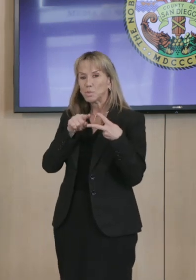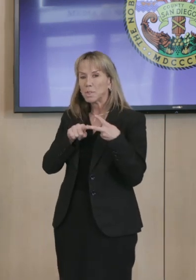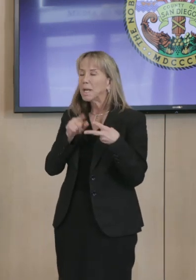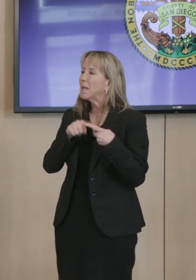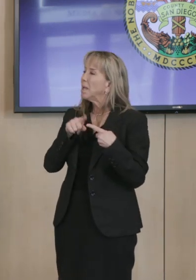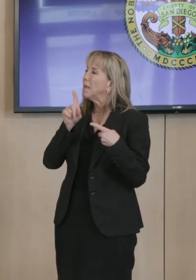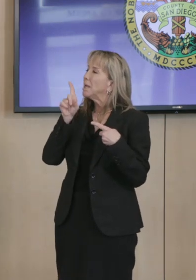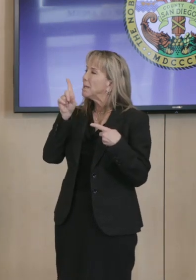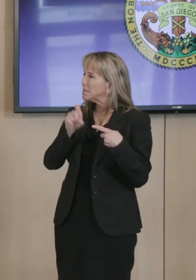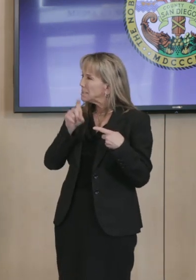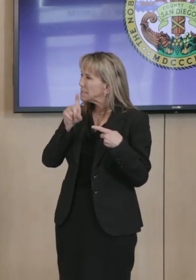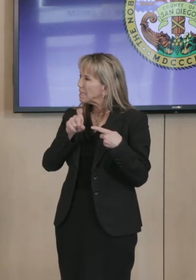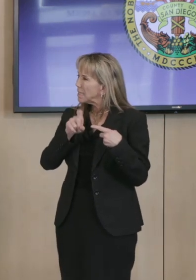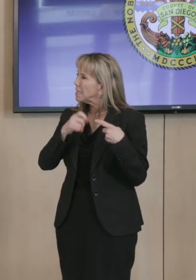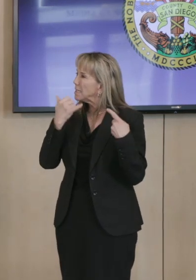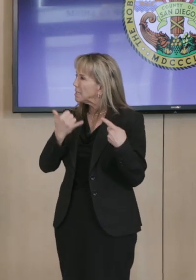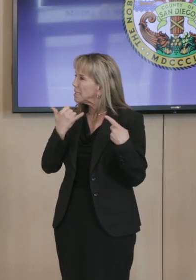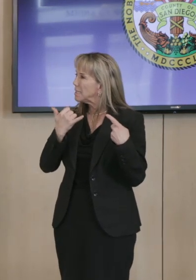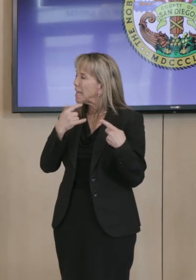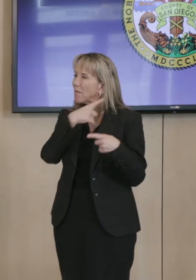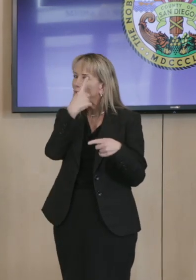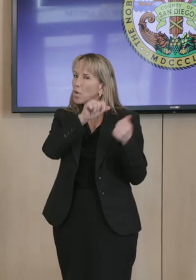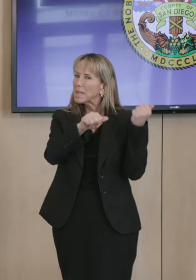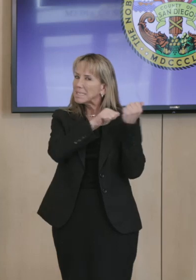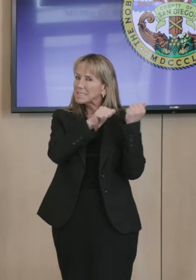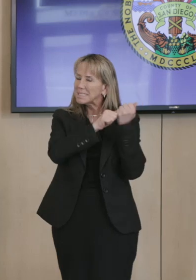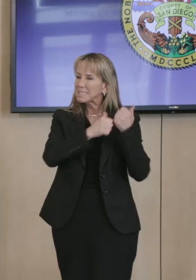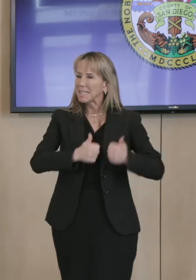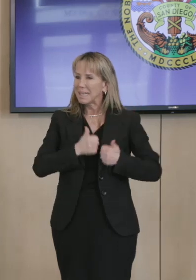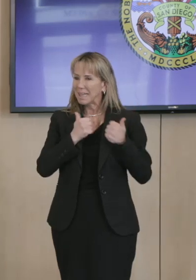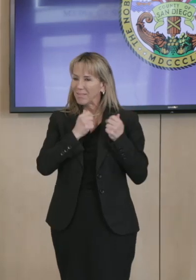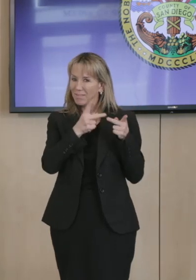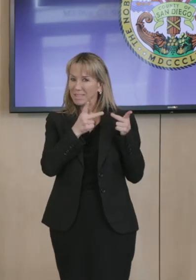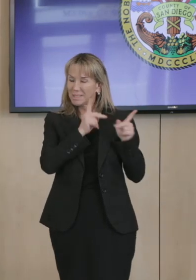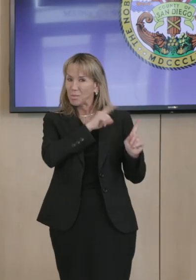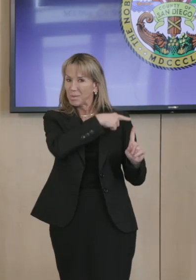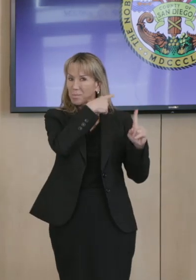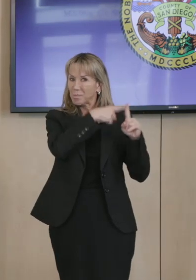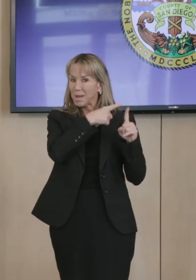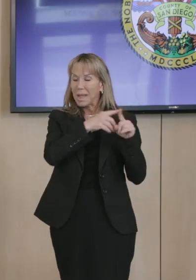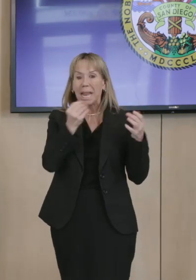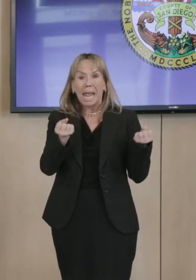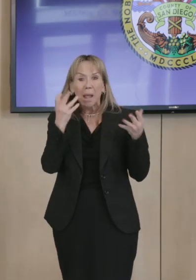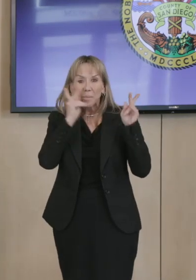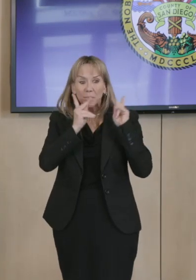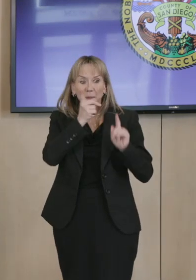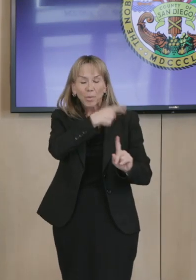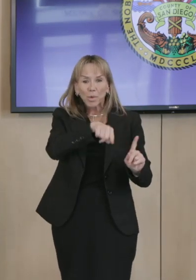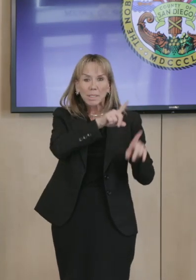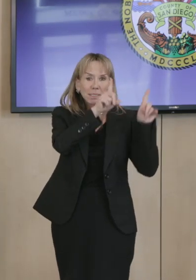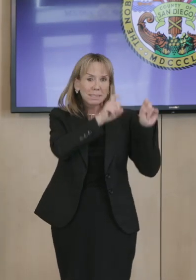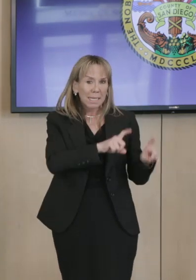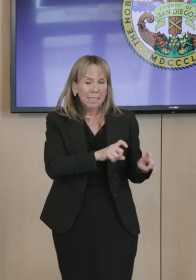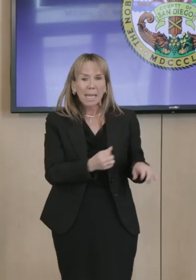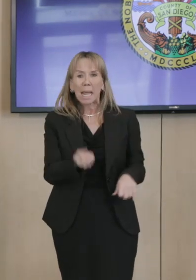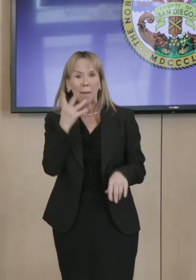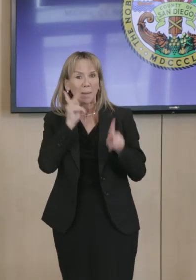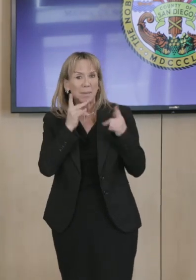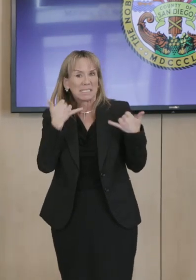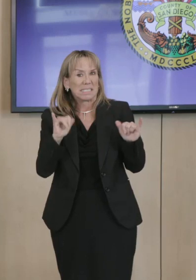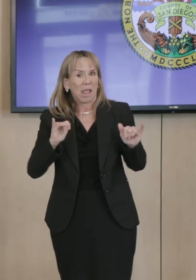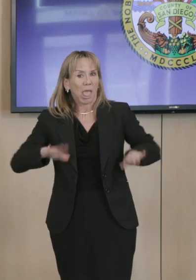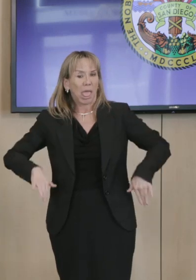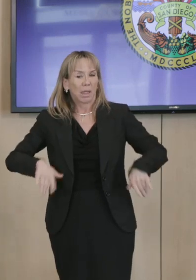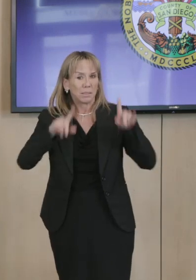control efforts at the Stellar Care Assisted Living Facility, and how many people have been tested so far? How many still need to be